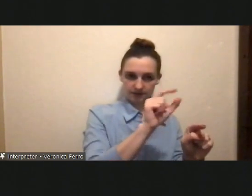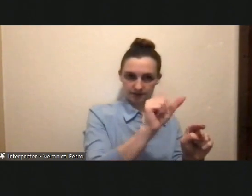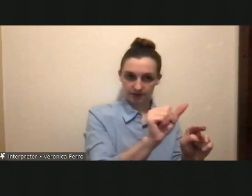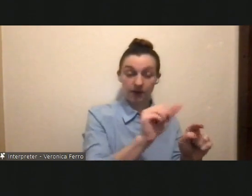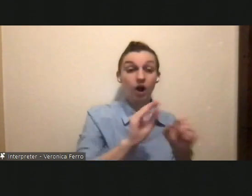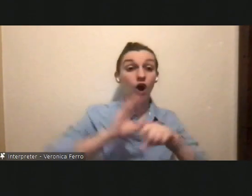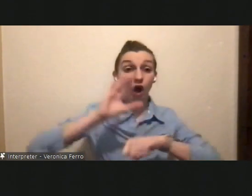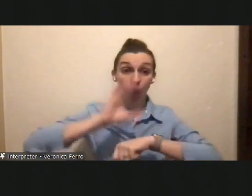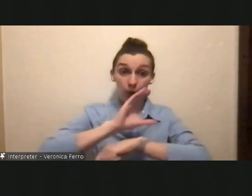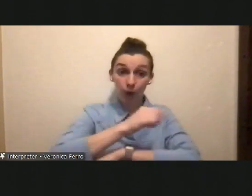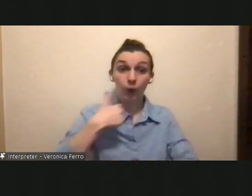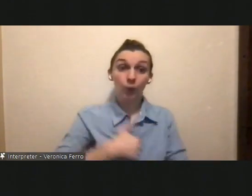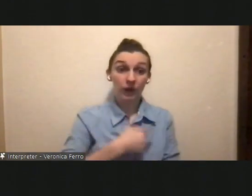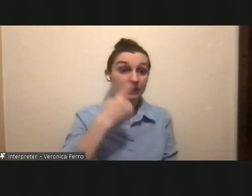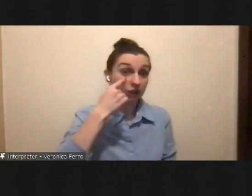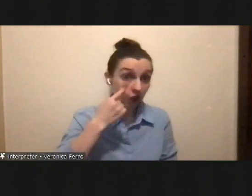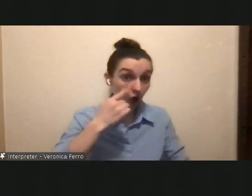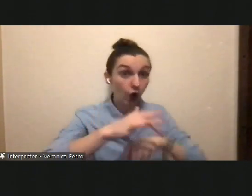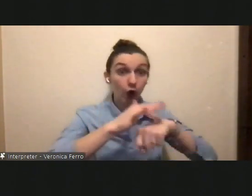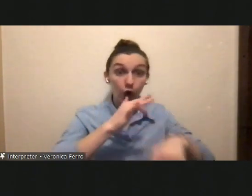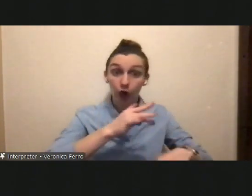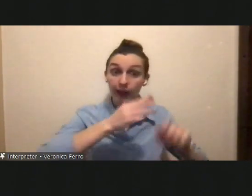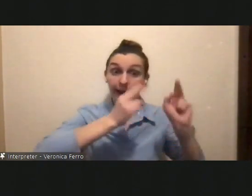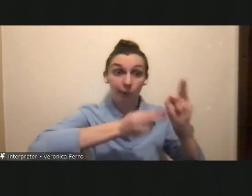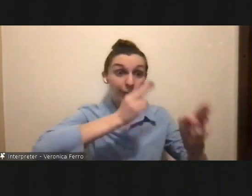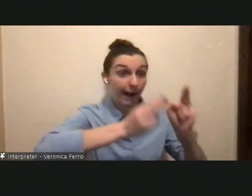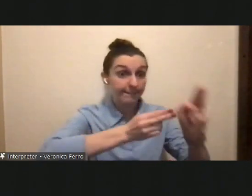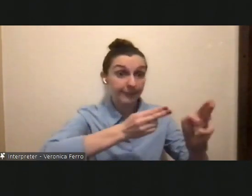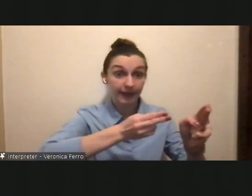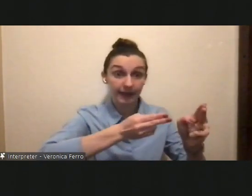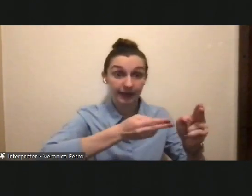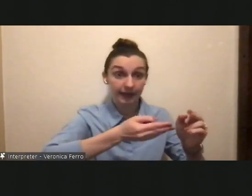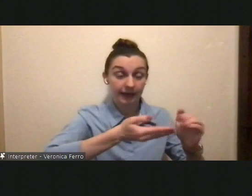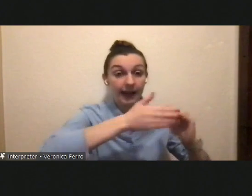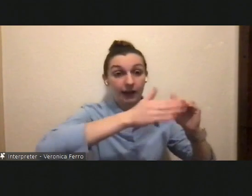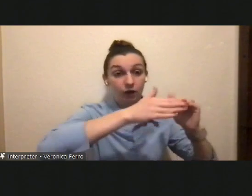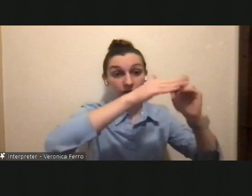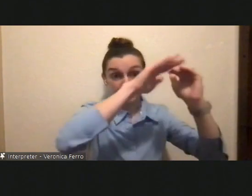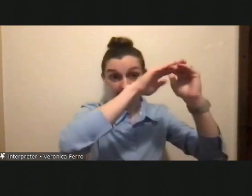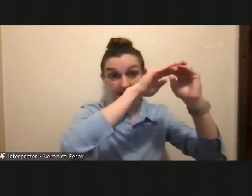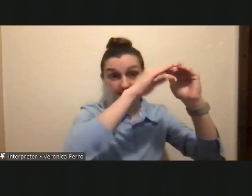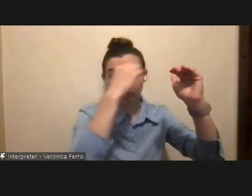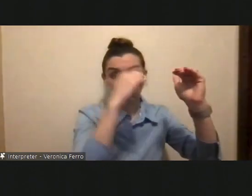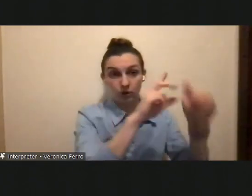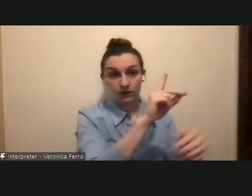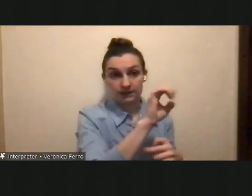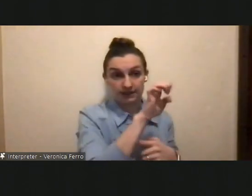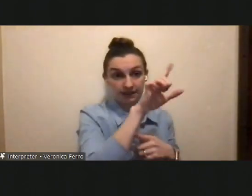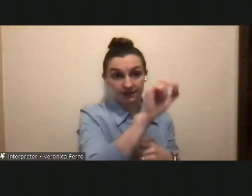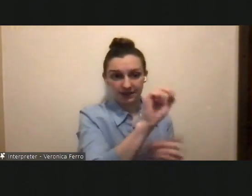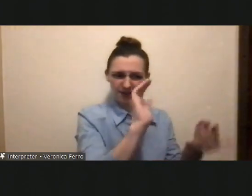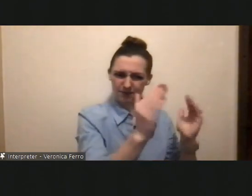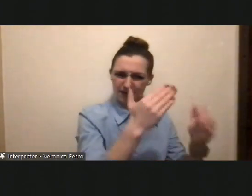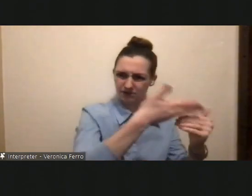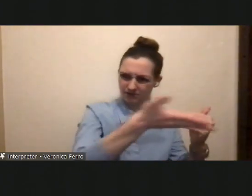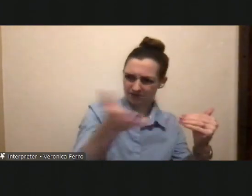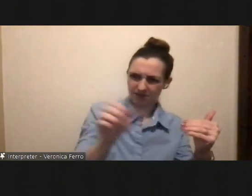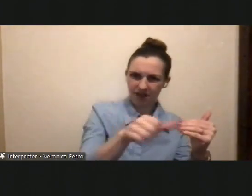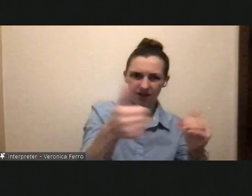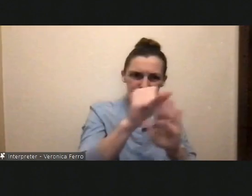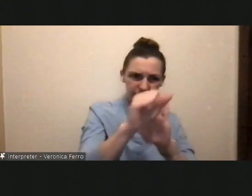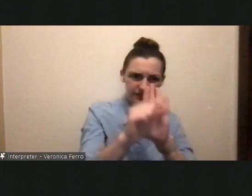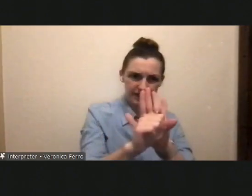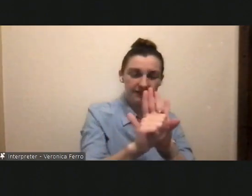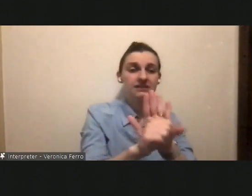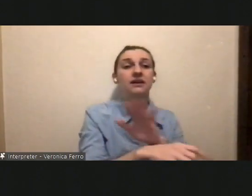Delta variant that was unique around the country. At this point, while we've identified some Omicron cases here in the